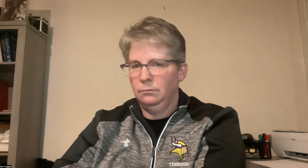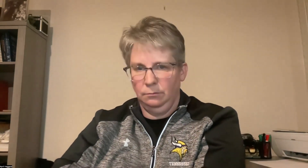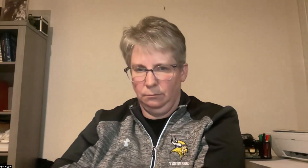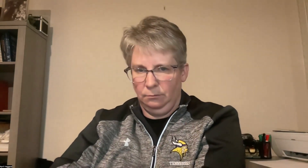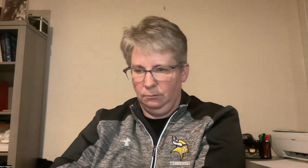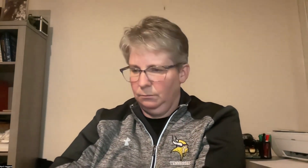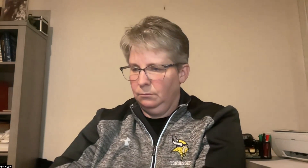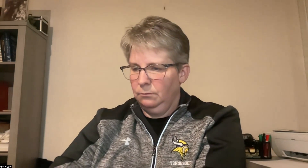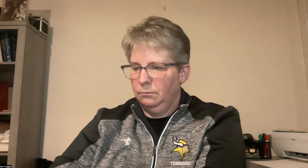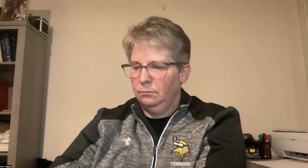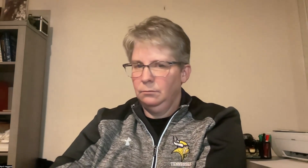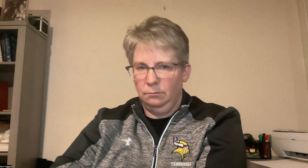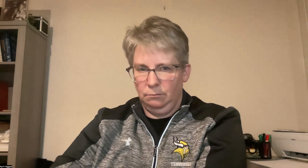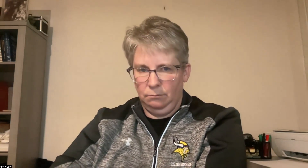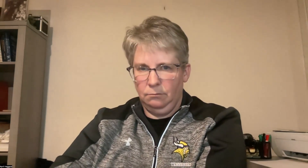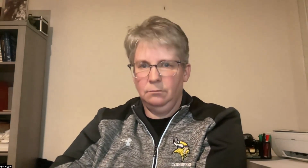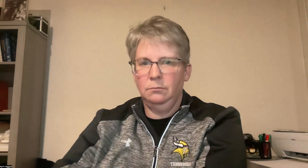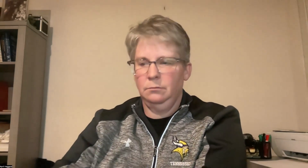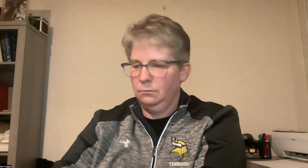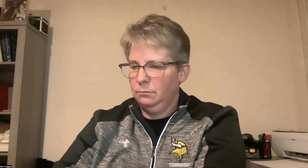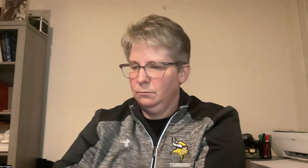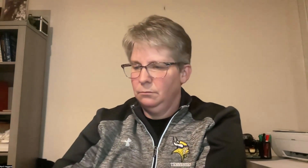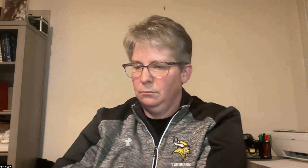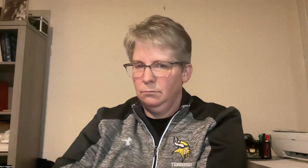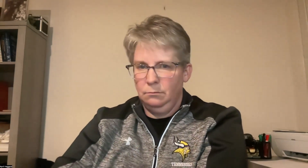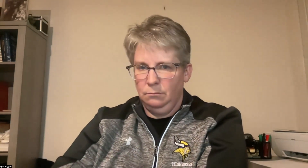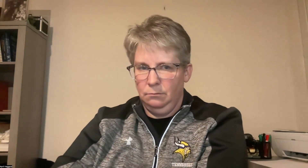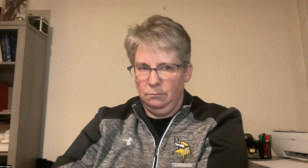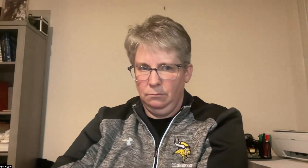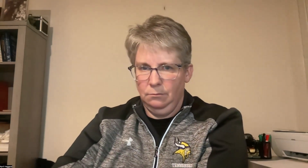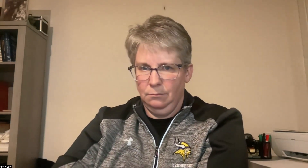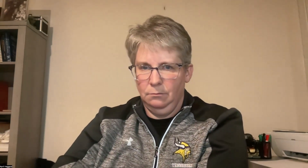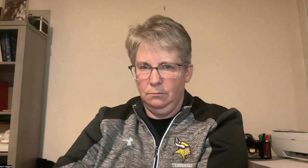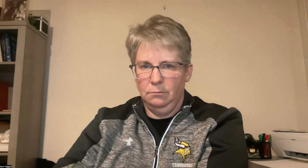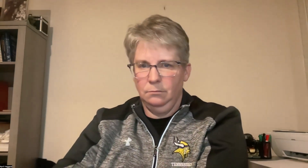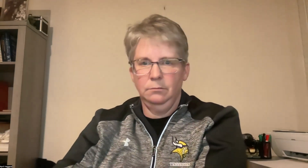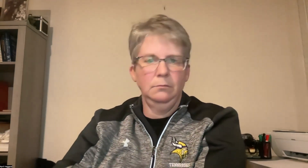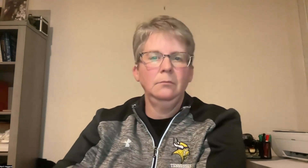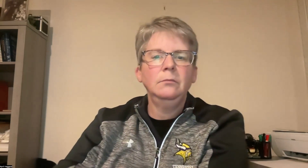So I didn't want to have a conflict with the tournament or